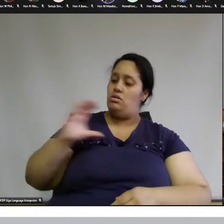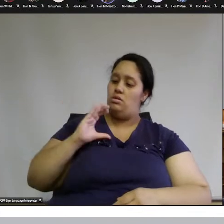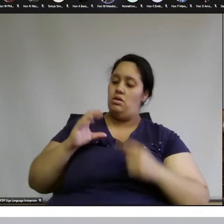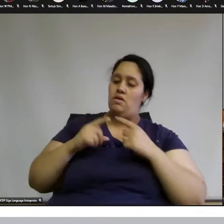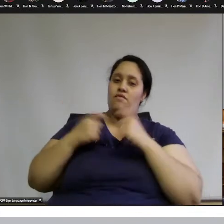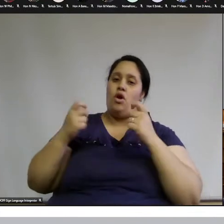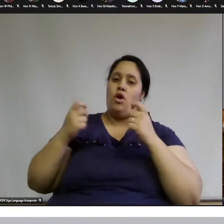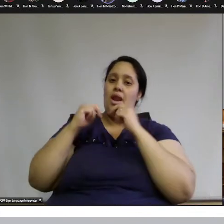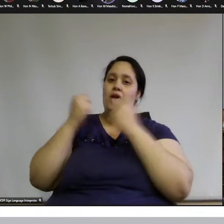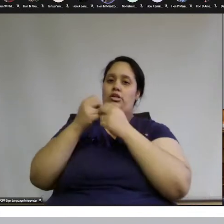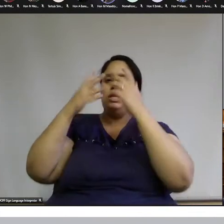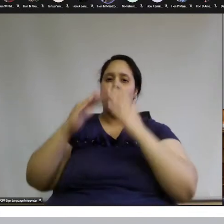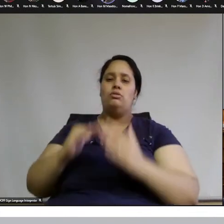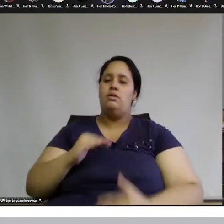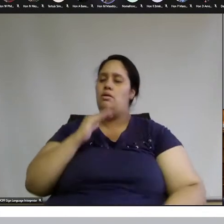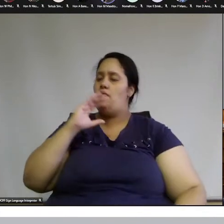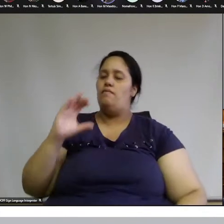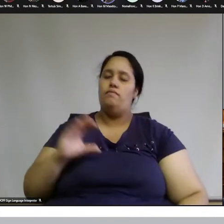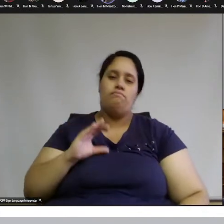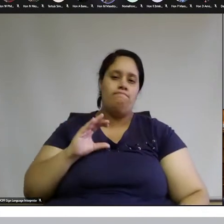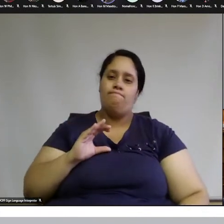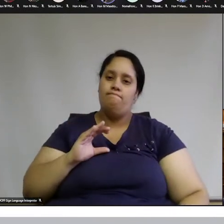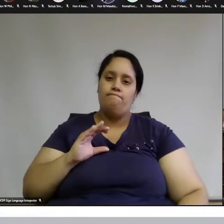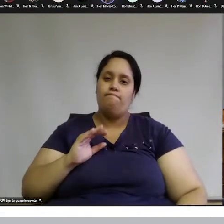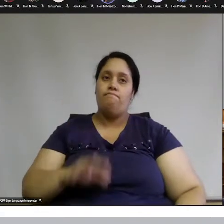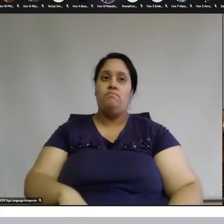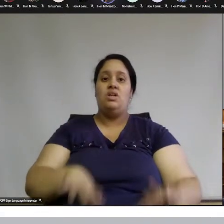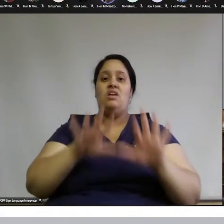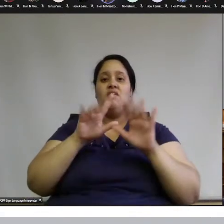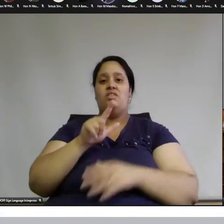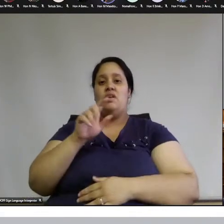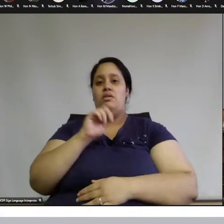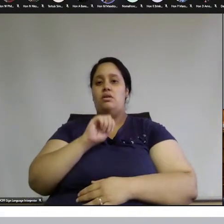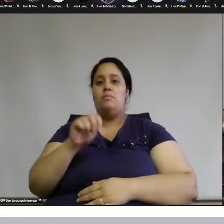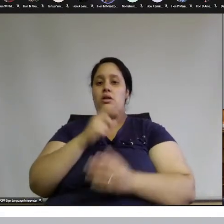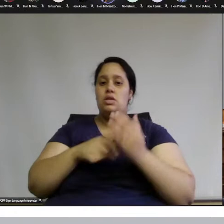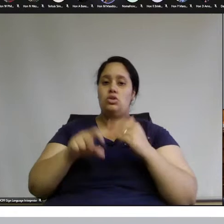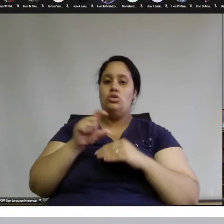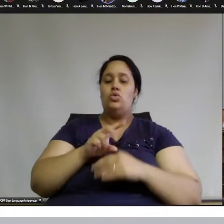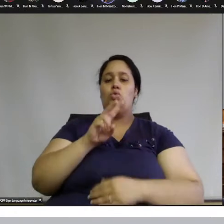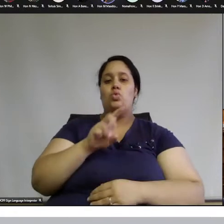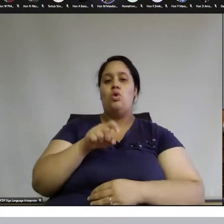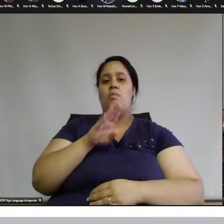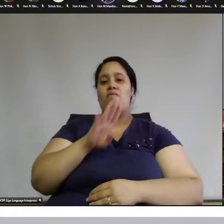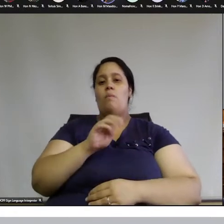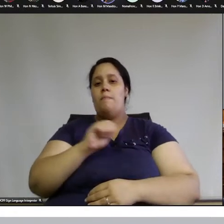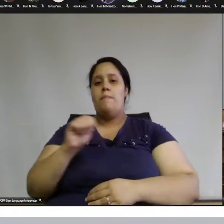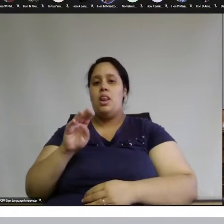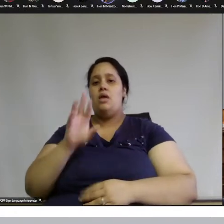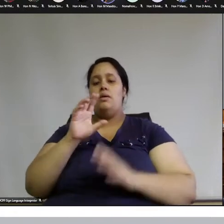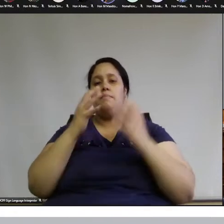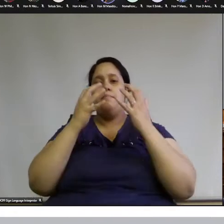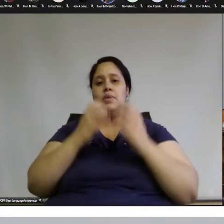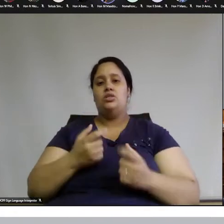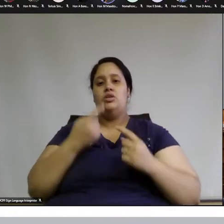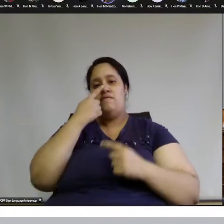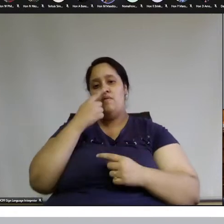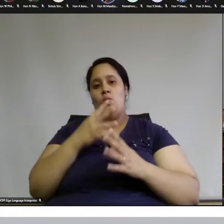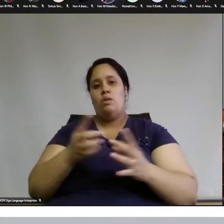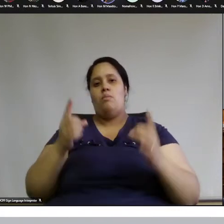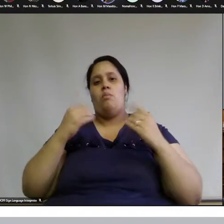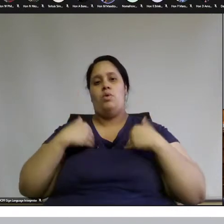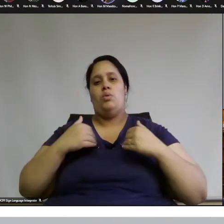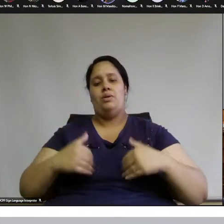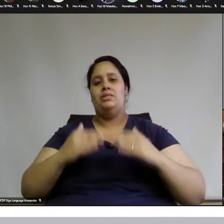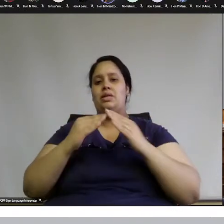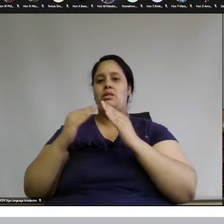Treasury. Even with the 57 million increase, the 2.4 billion budget for the Department of Human Settlements